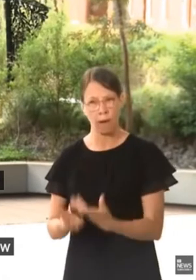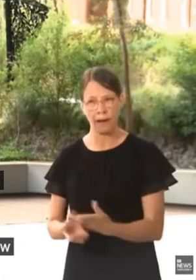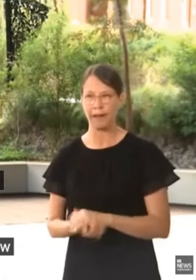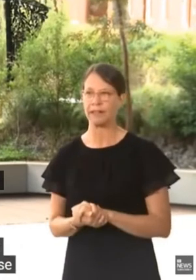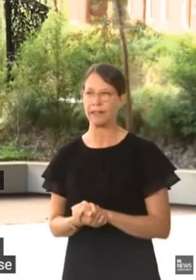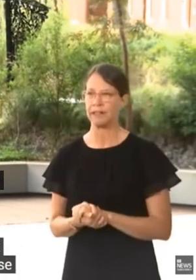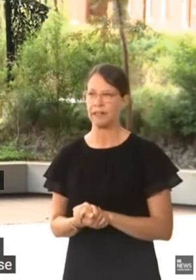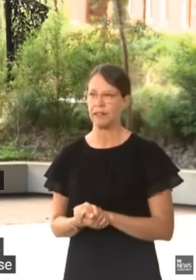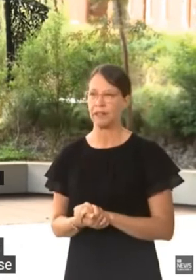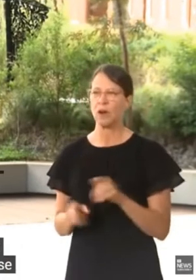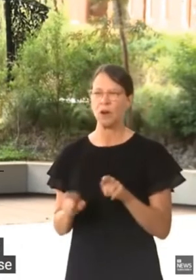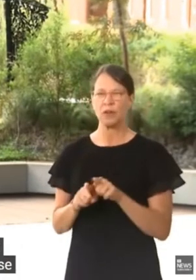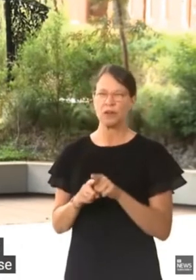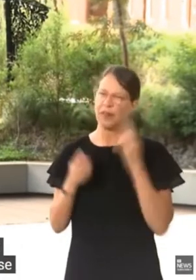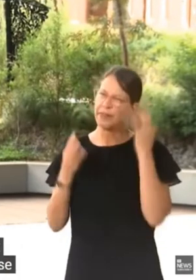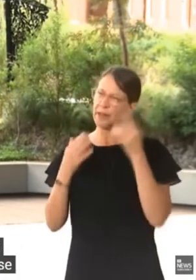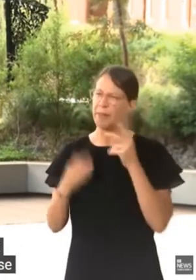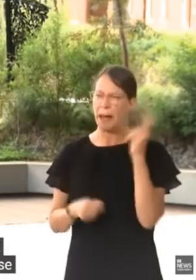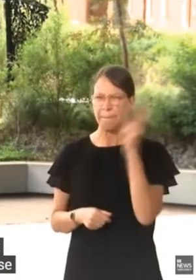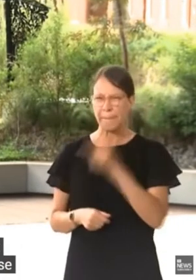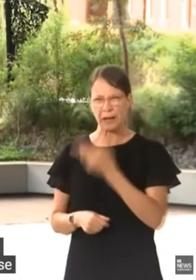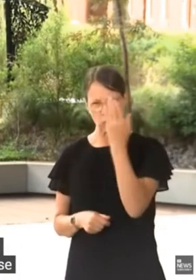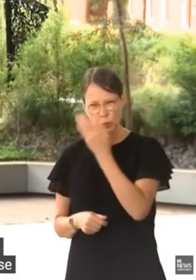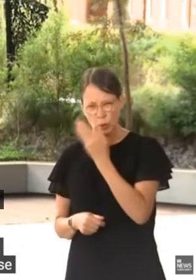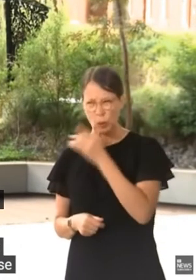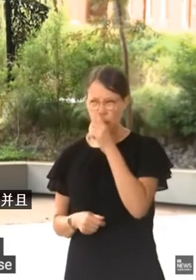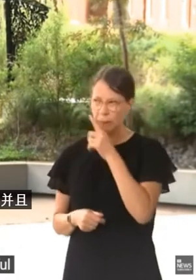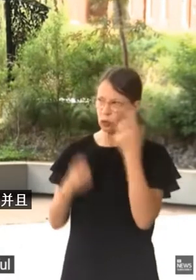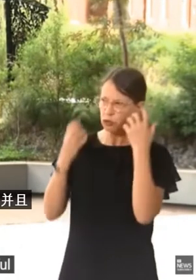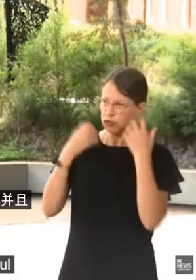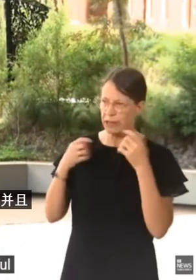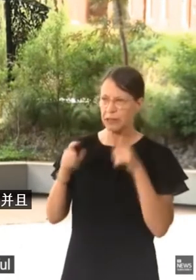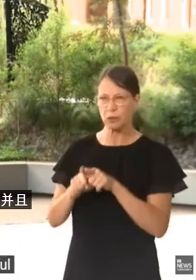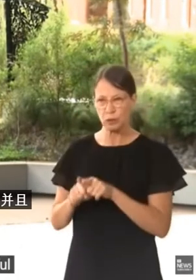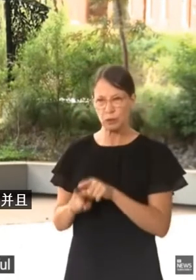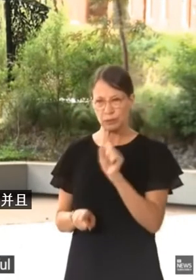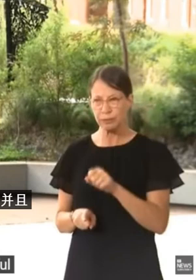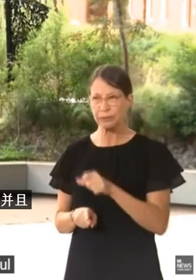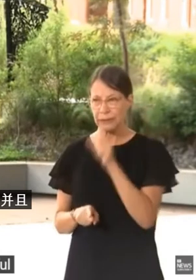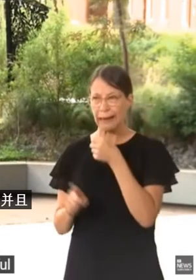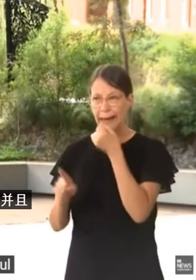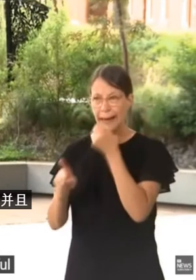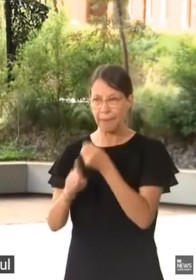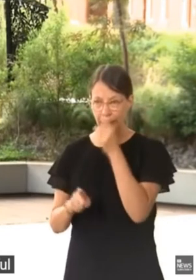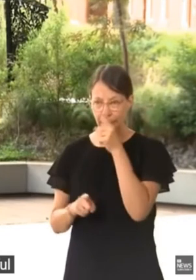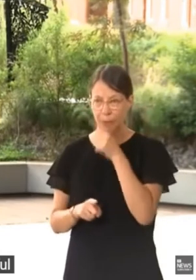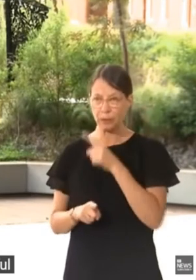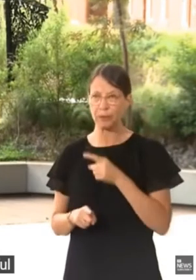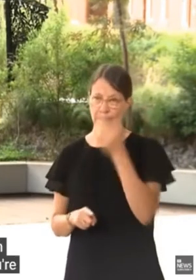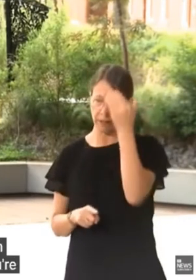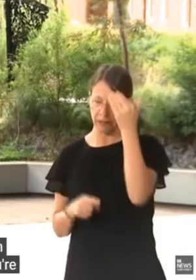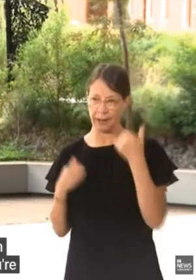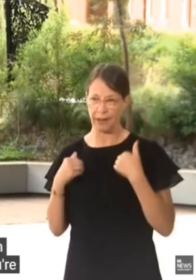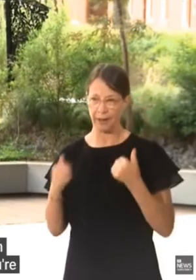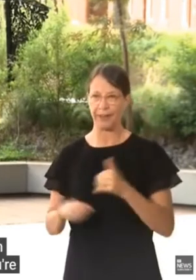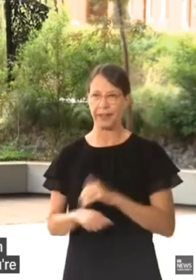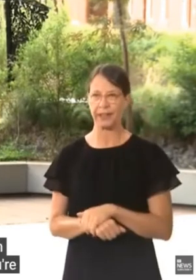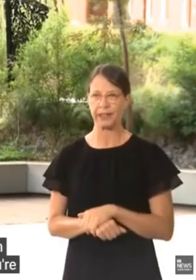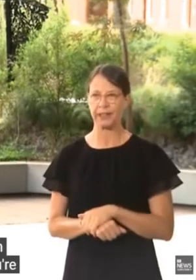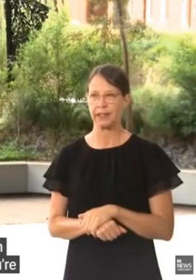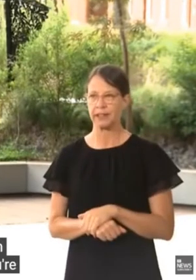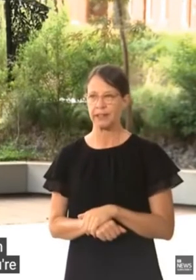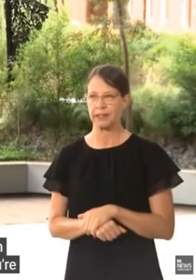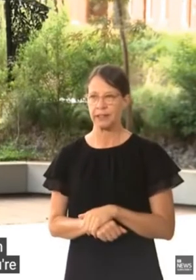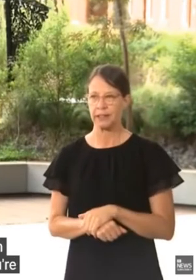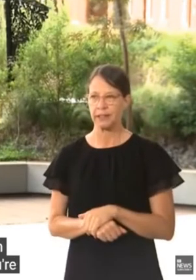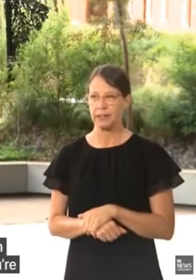this. These things are genuinely stressful and can have an impact on people's mental health. If you're